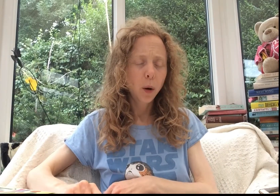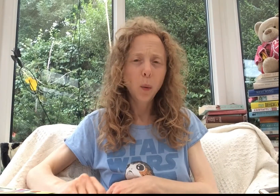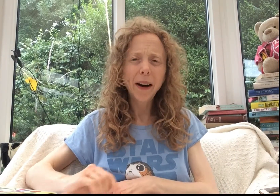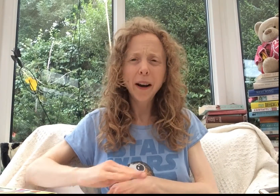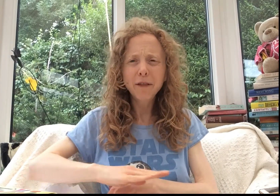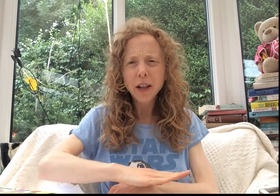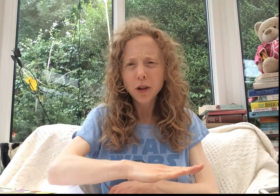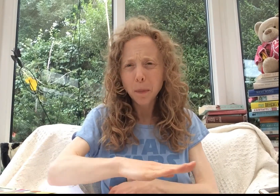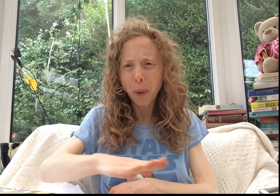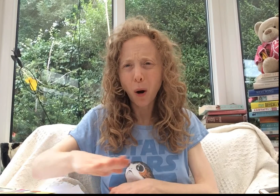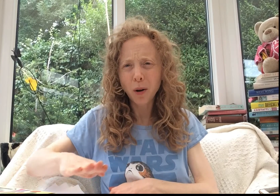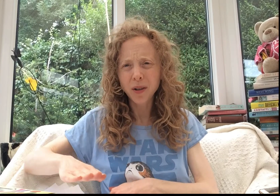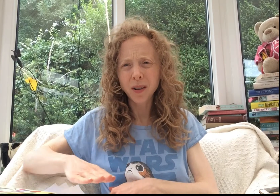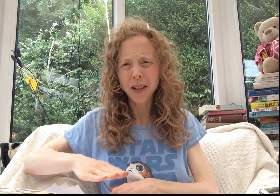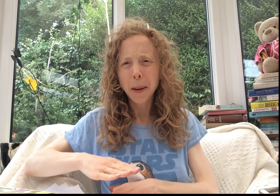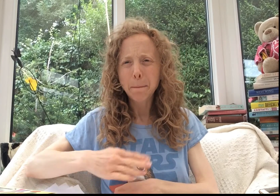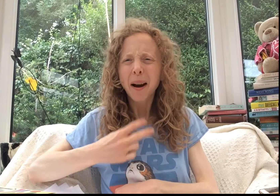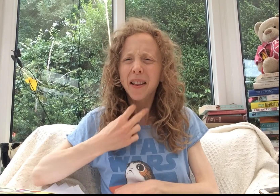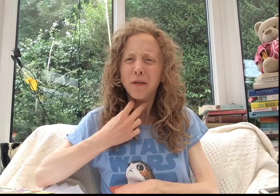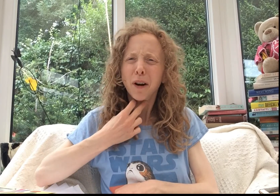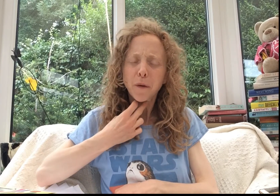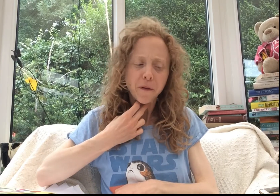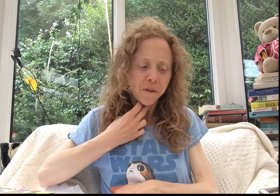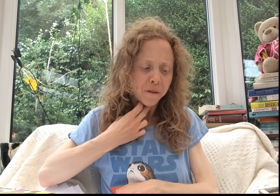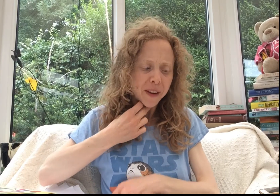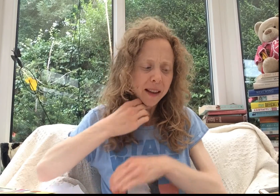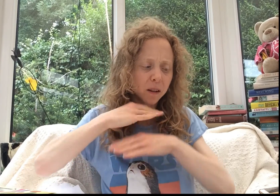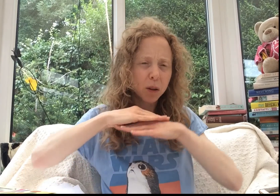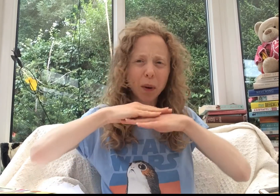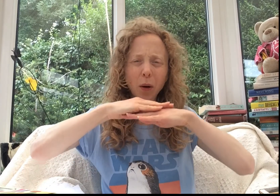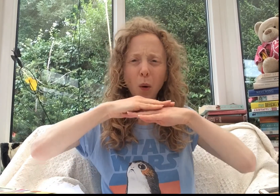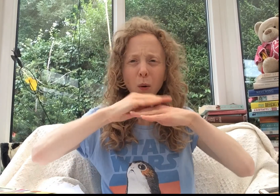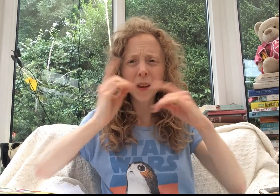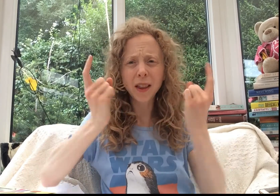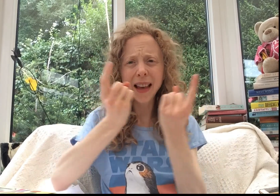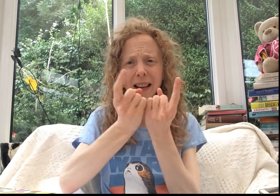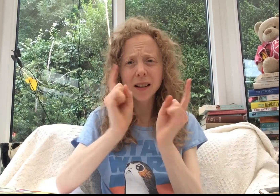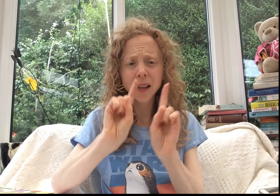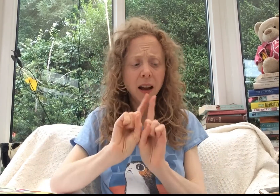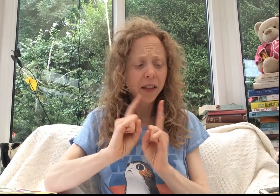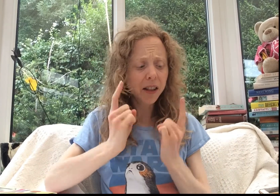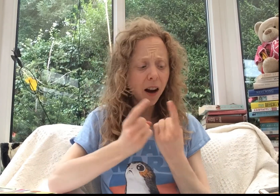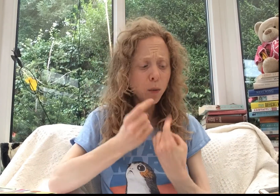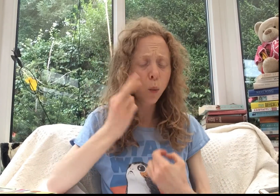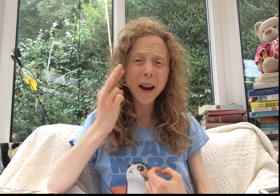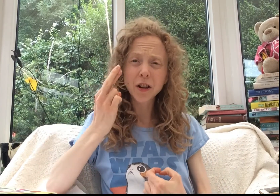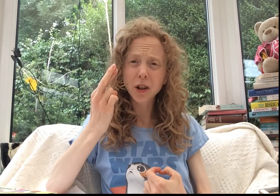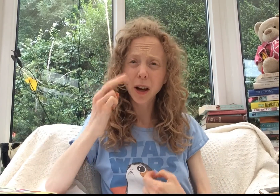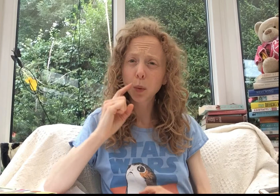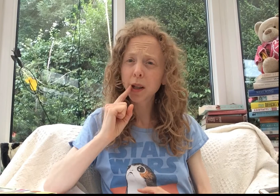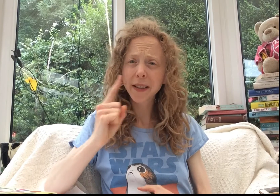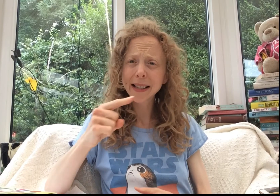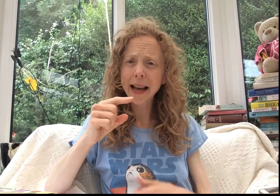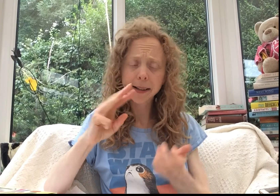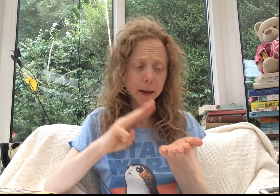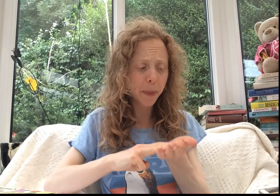When I reached the pond, my throat filled with all the things that I wished I would have said to